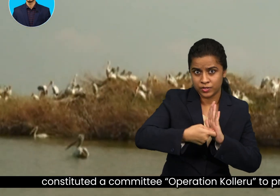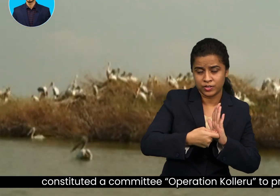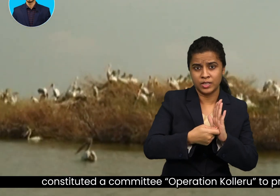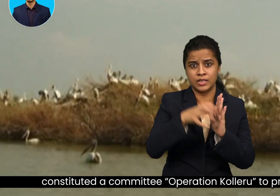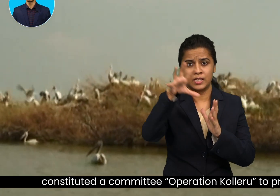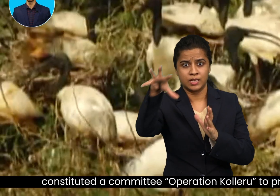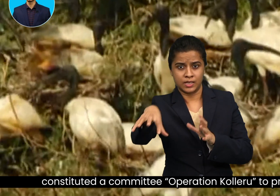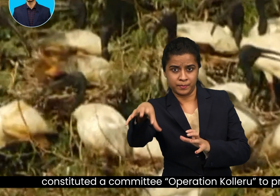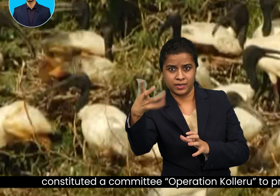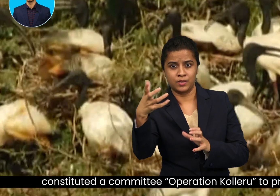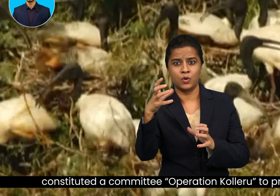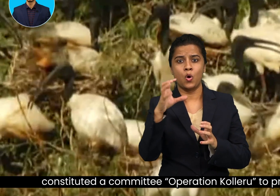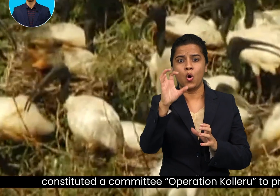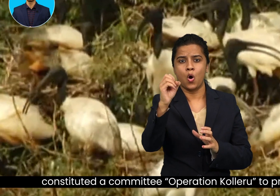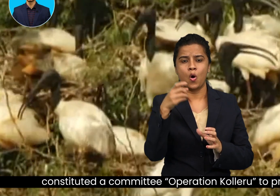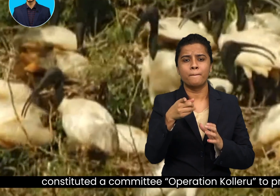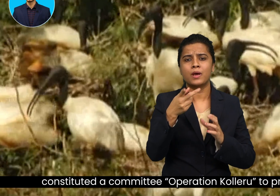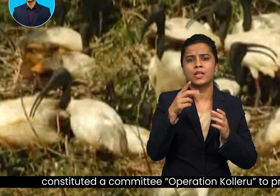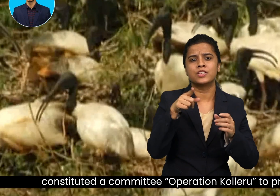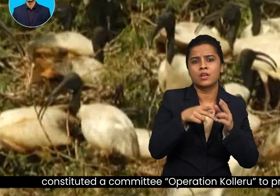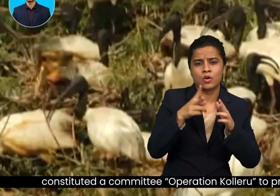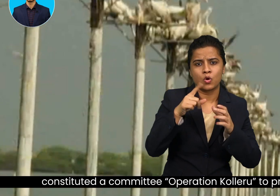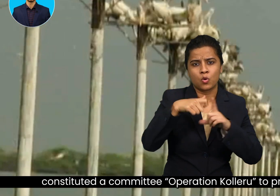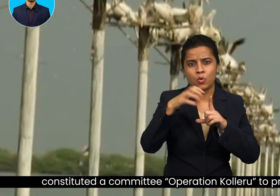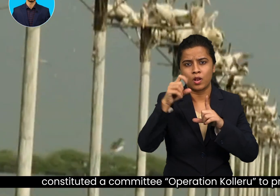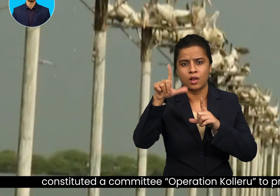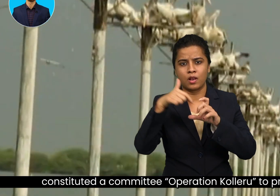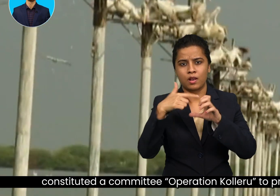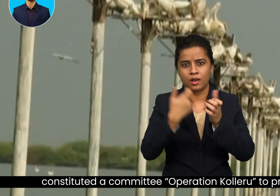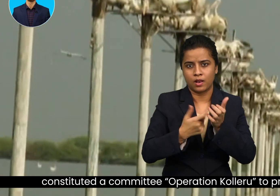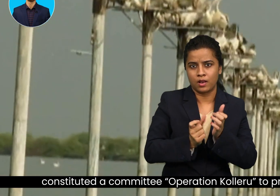committee, Operation Kolleru, to protect the lake.